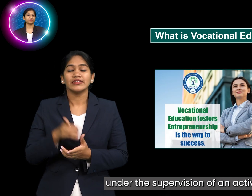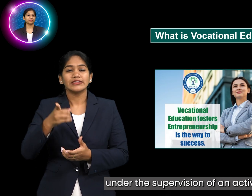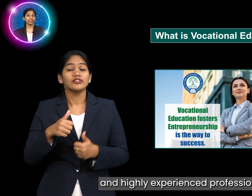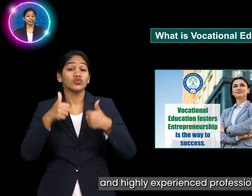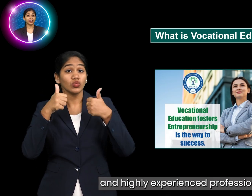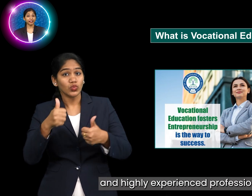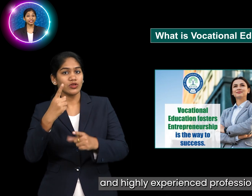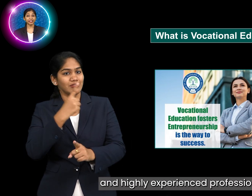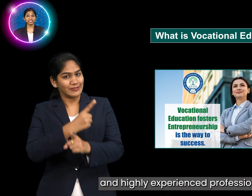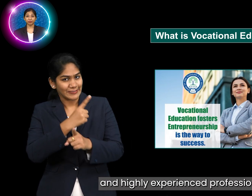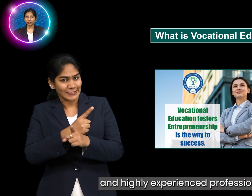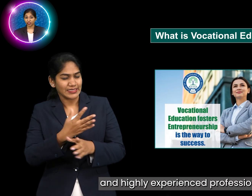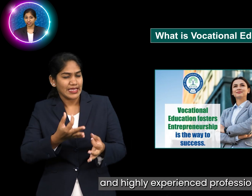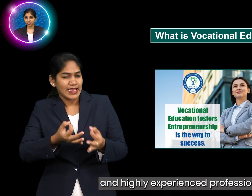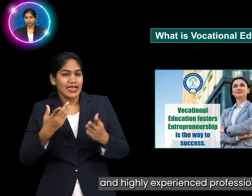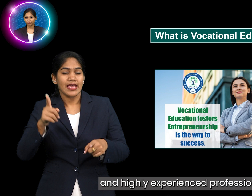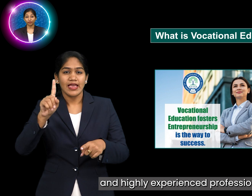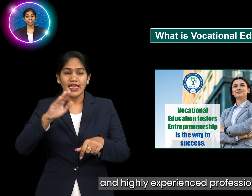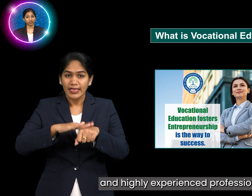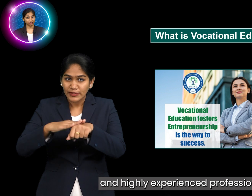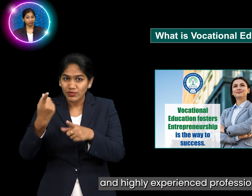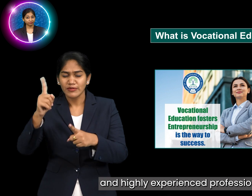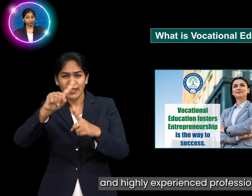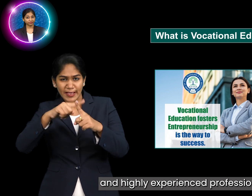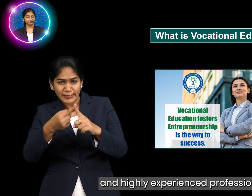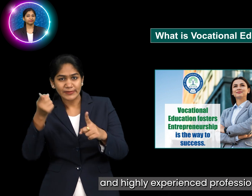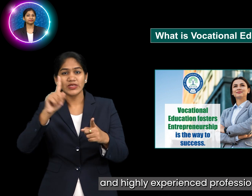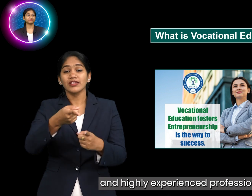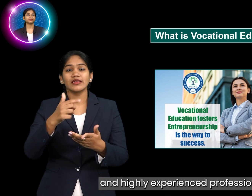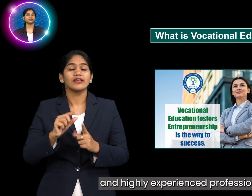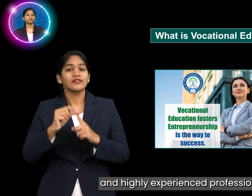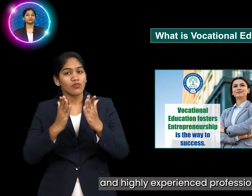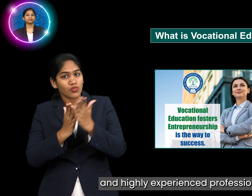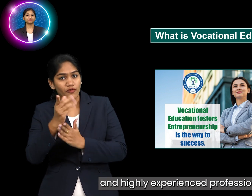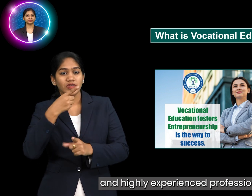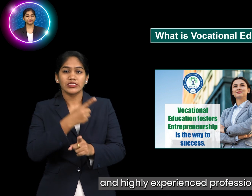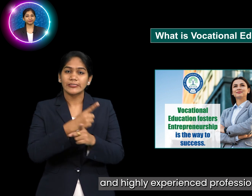active and highly experienced professional.